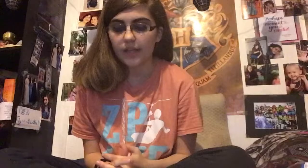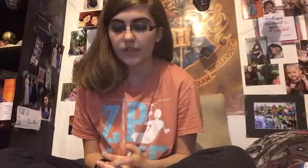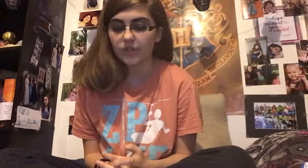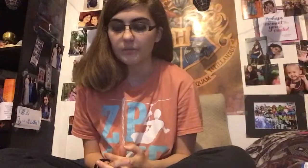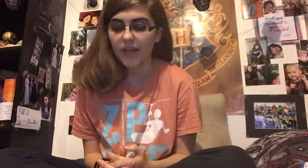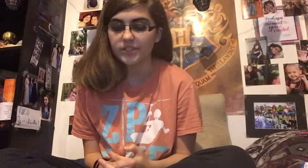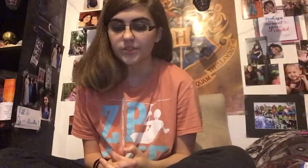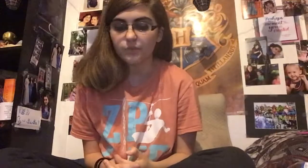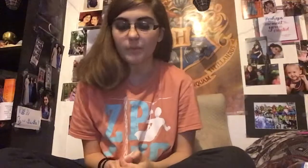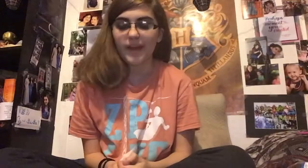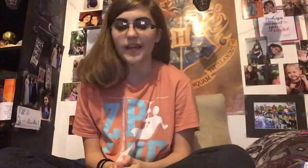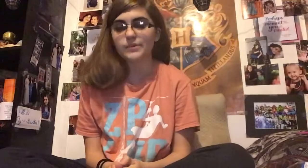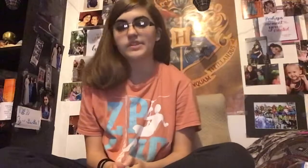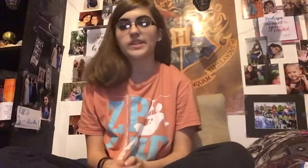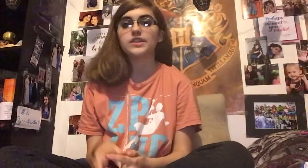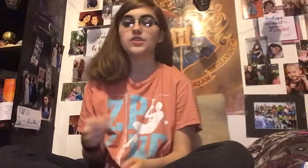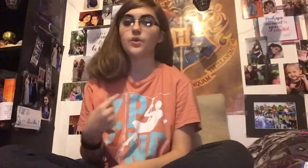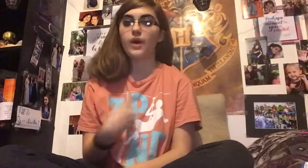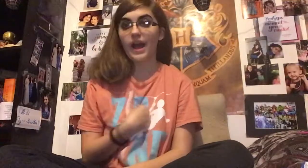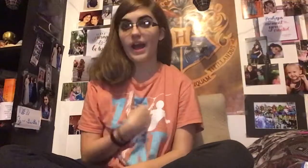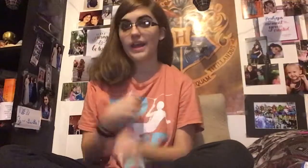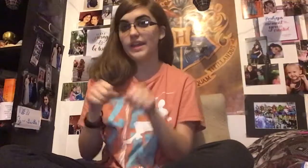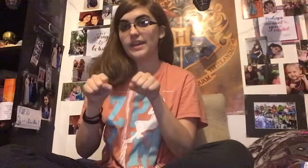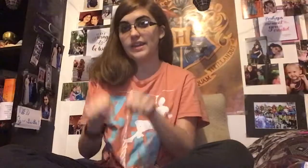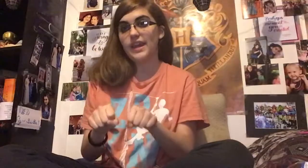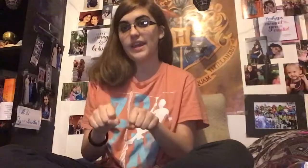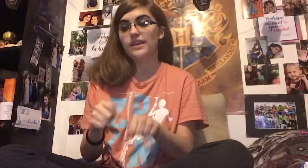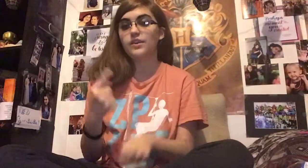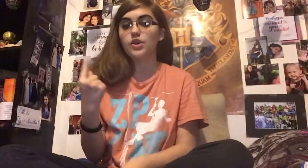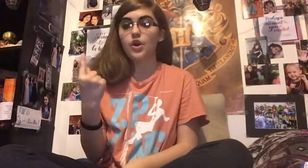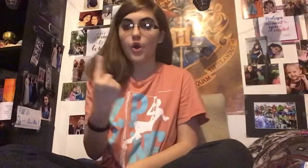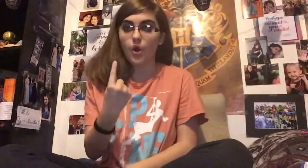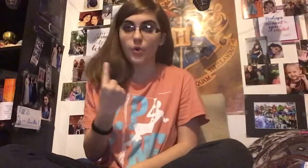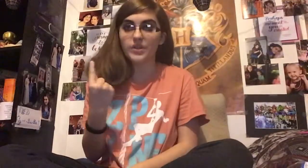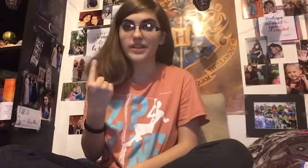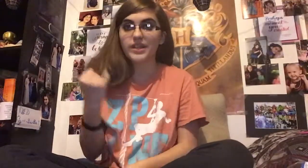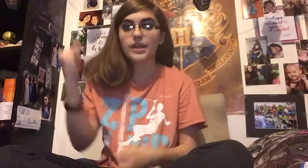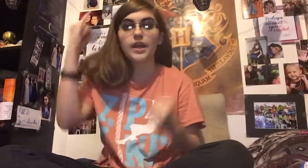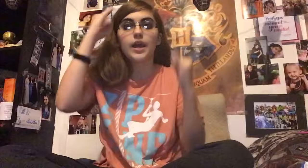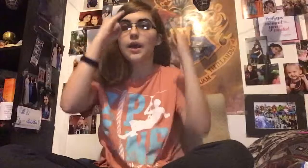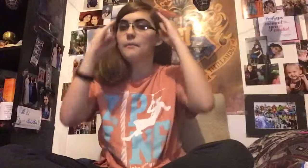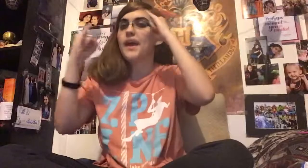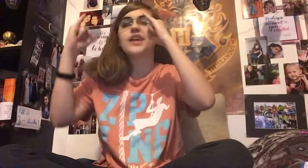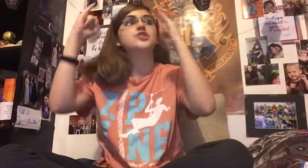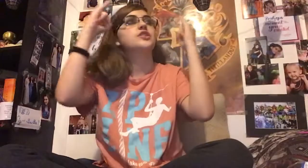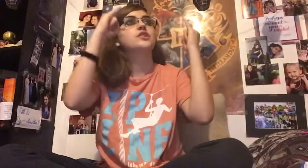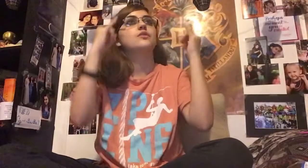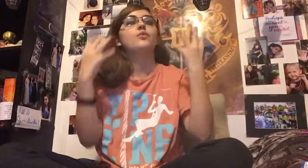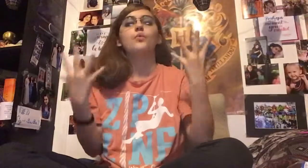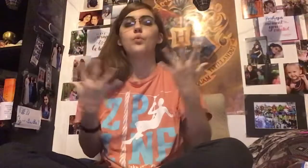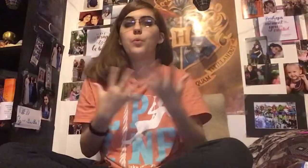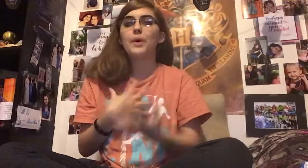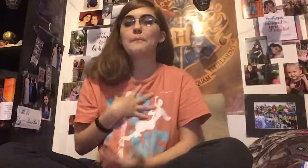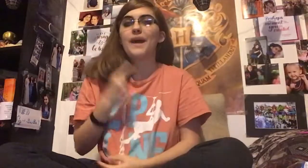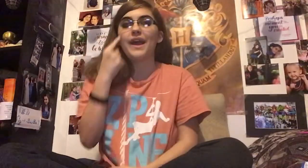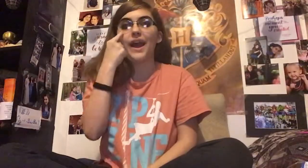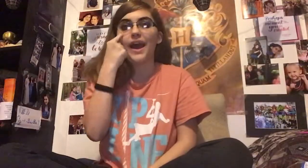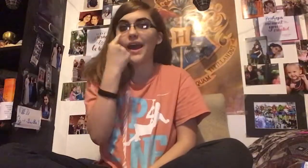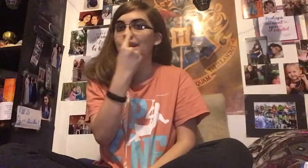can only imagine what my eyes will see. So I can only imagine what my